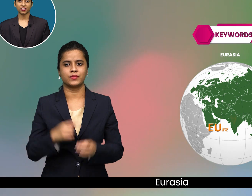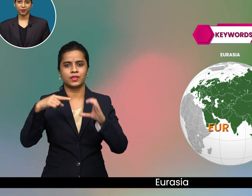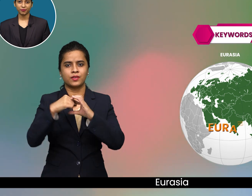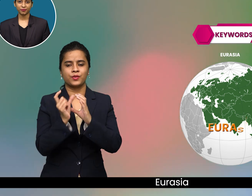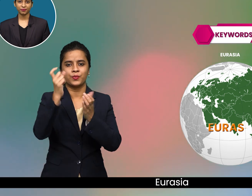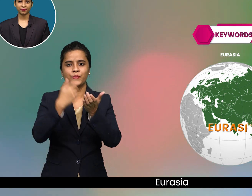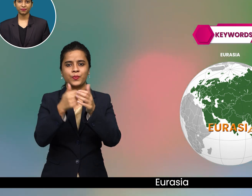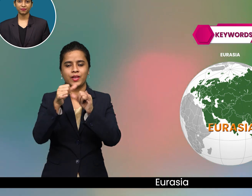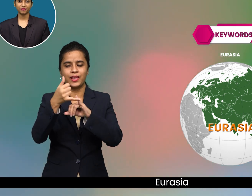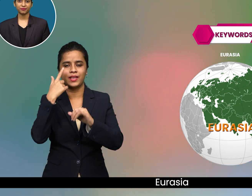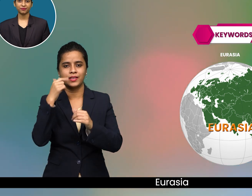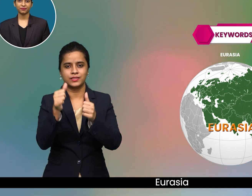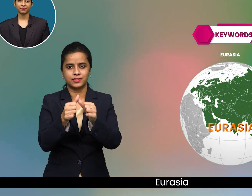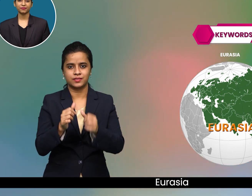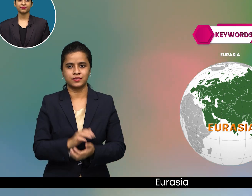Eurasia.